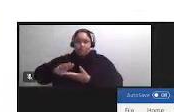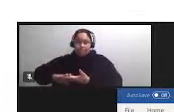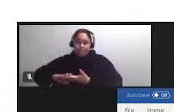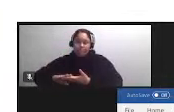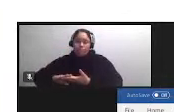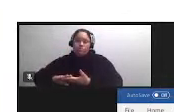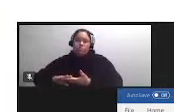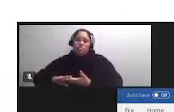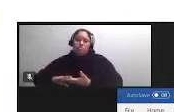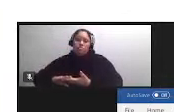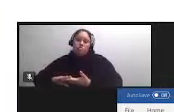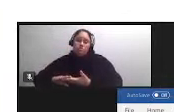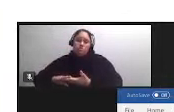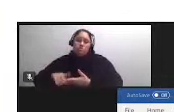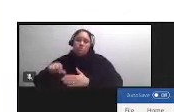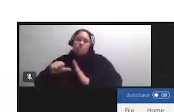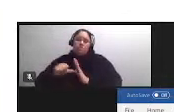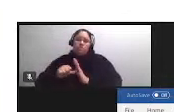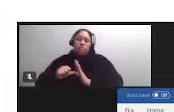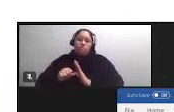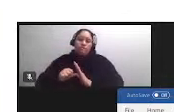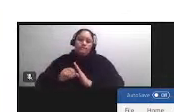perhaps just make this